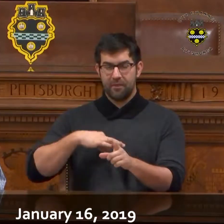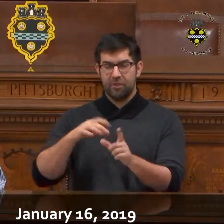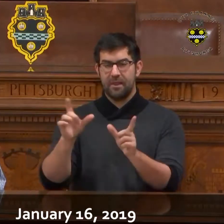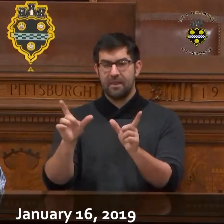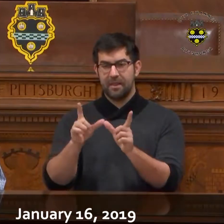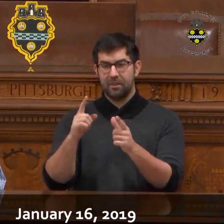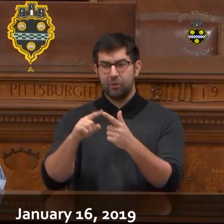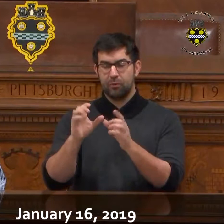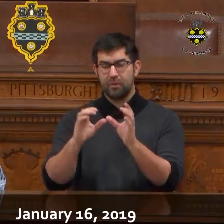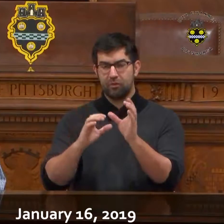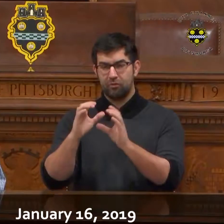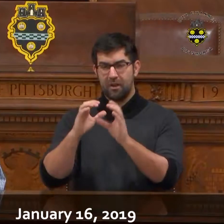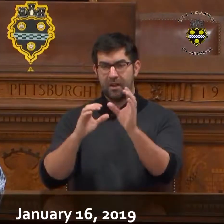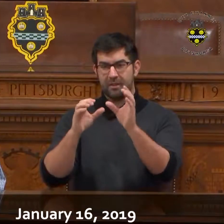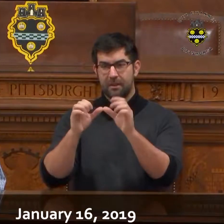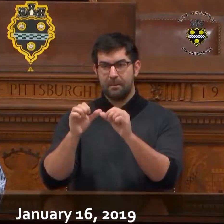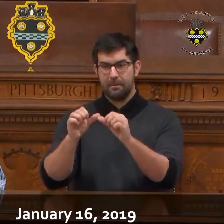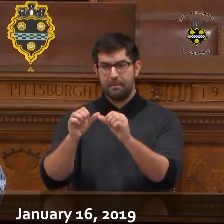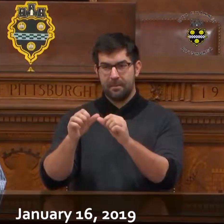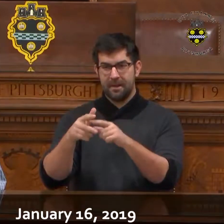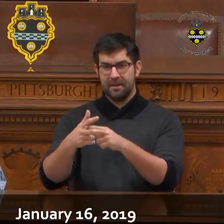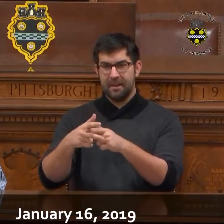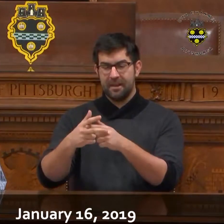to construct, maintain